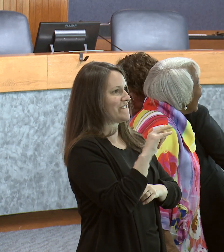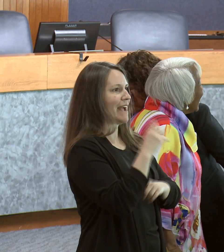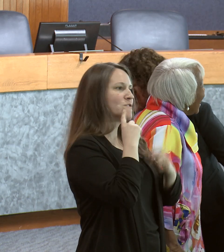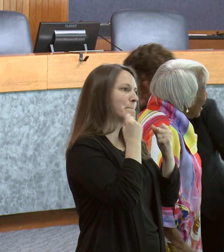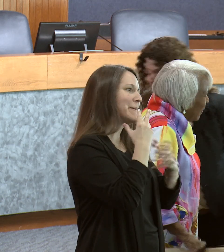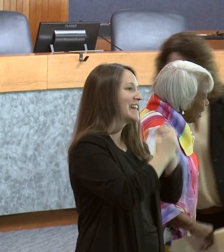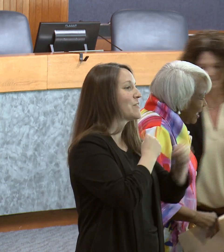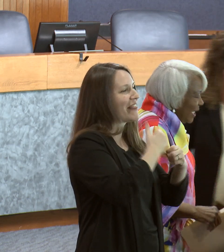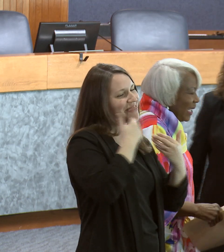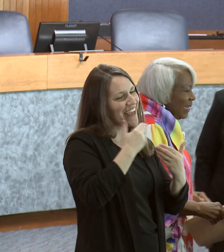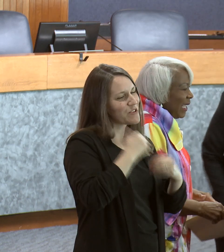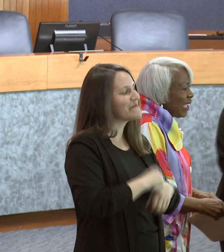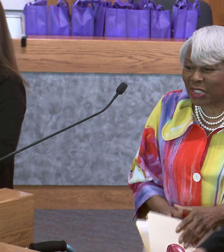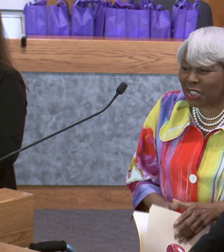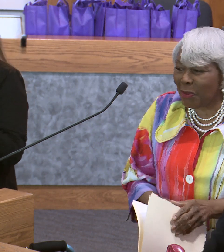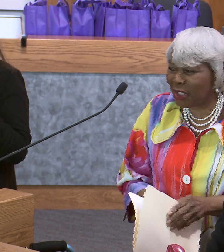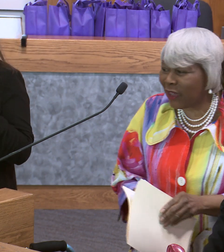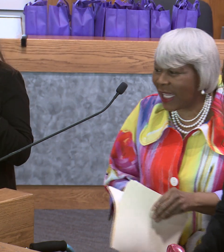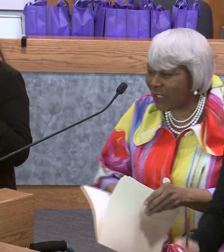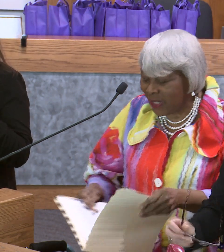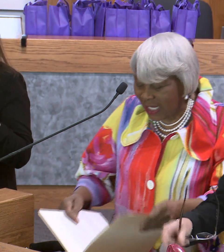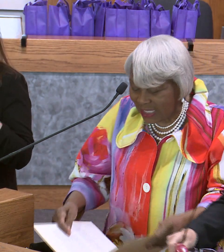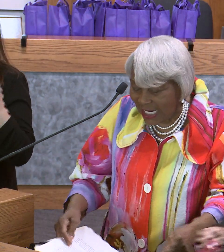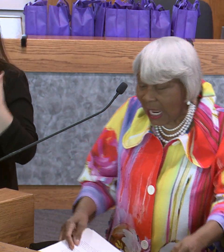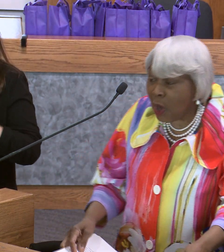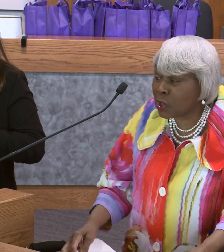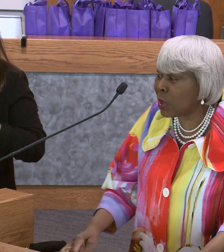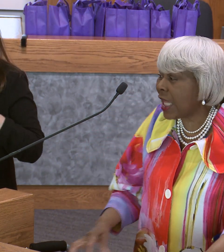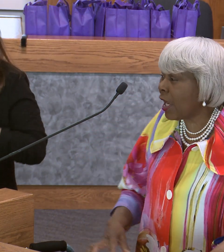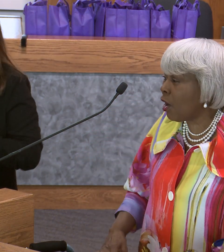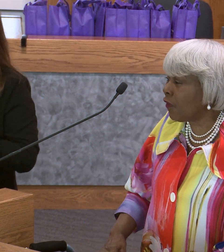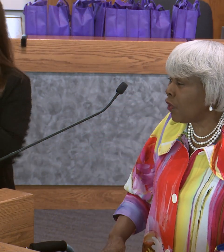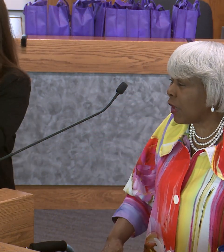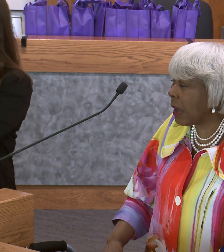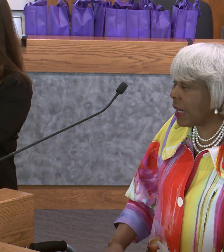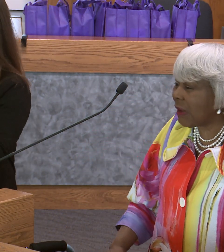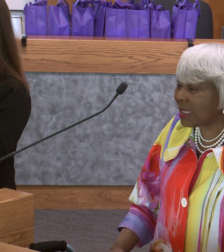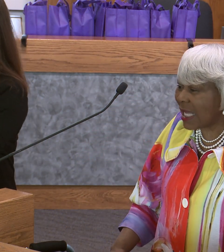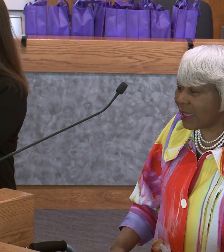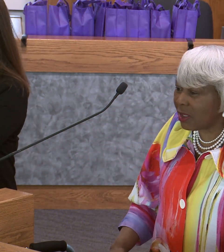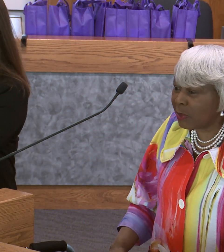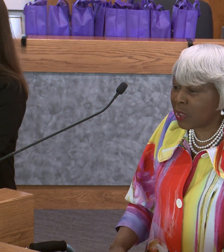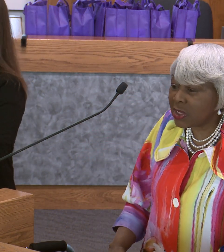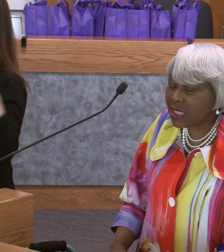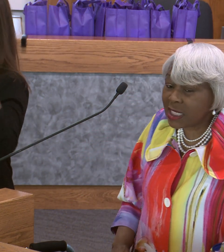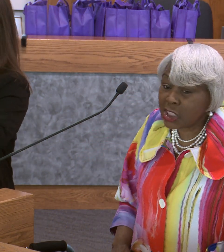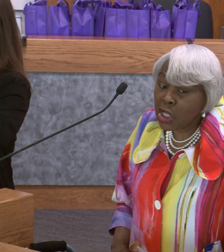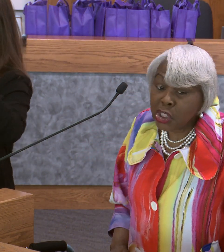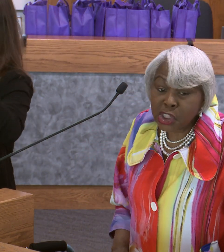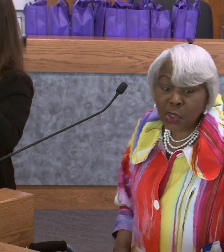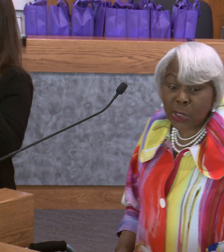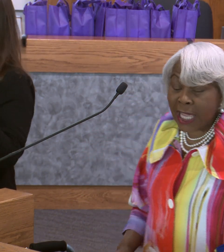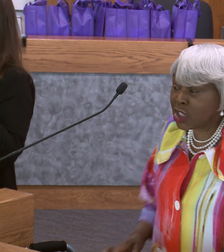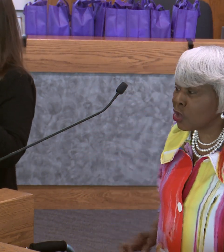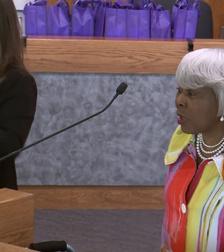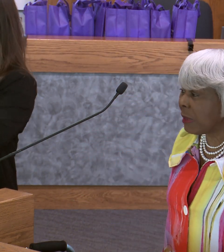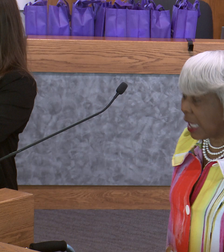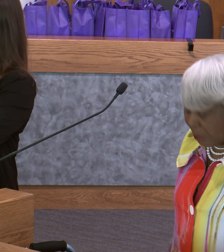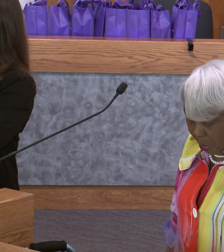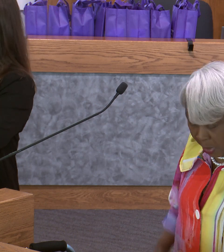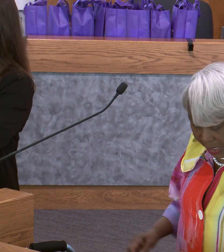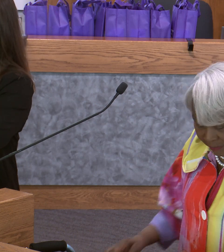Thank you, Linda. I appreciate that. Thank you so much for the introduction. And I also thank all of you for coming out this afternoon because this is so